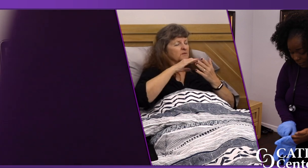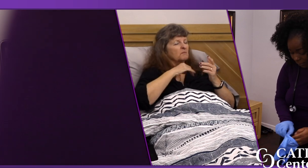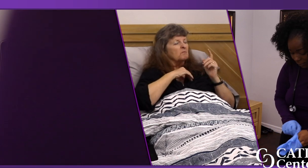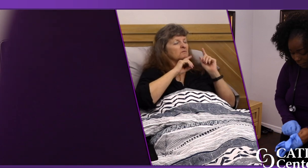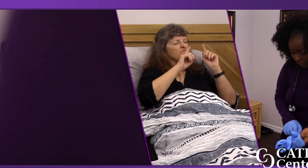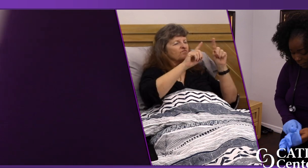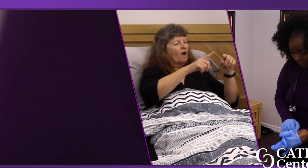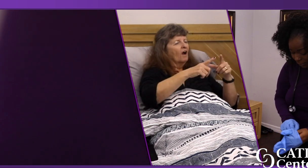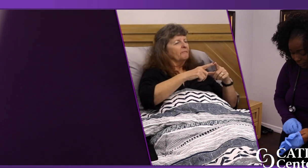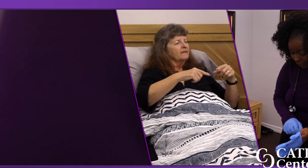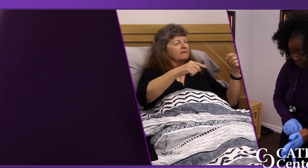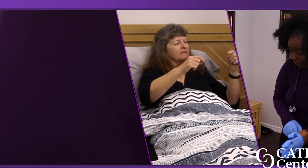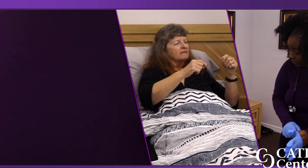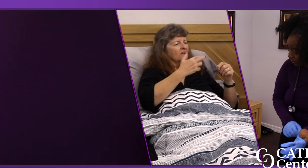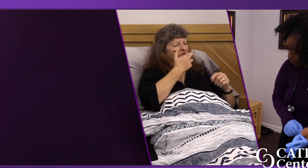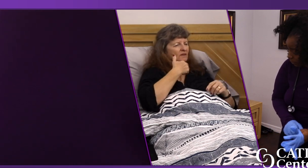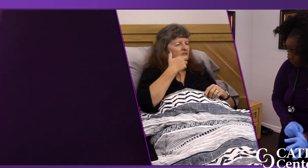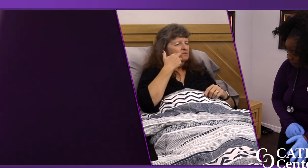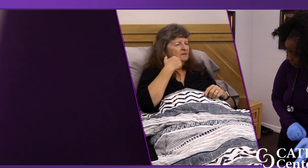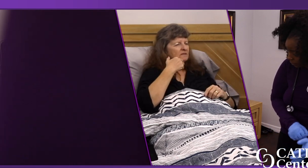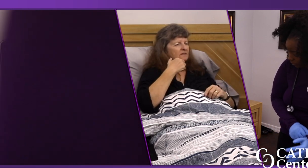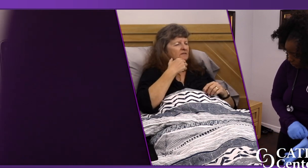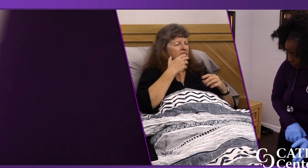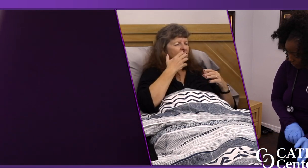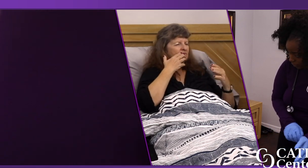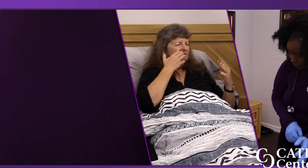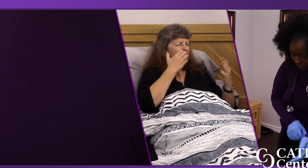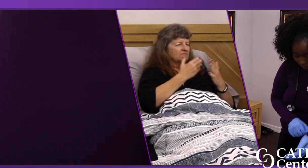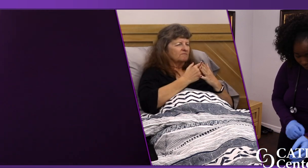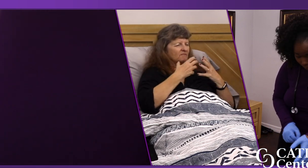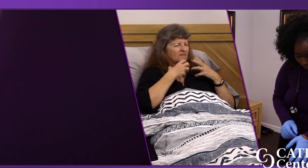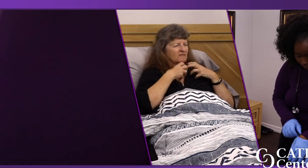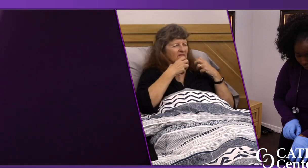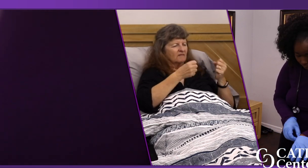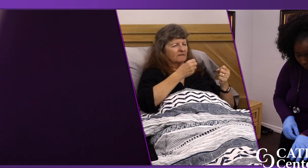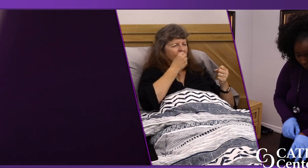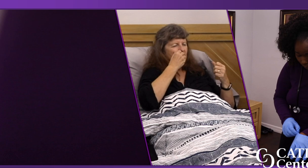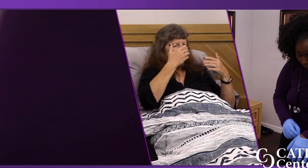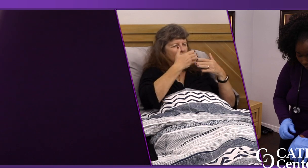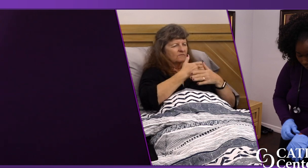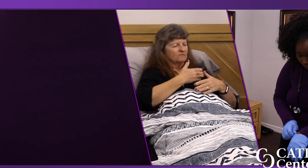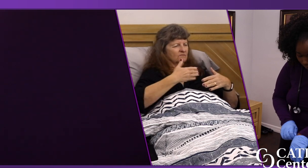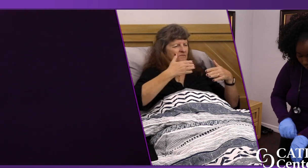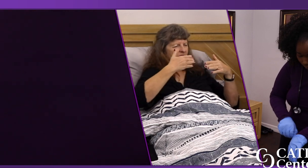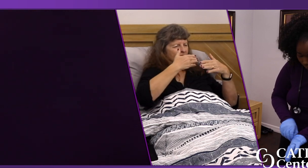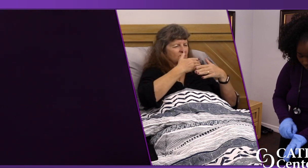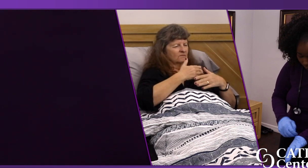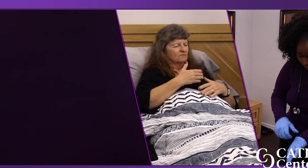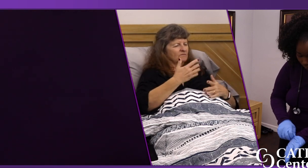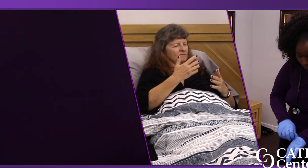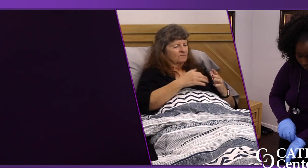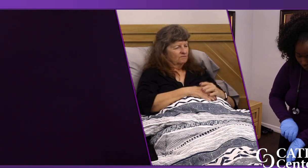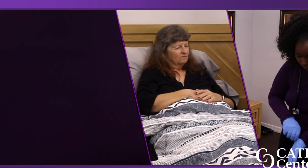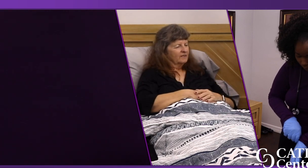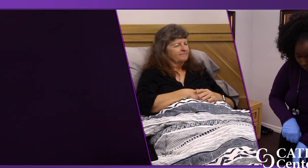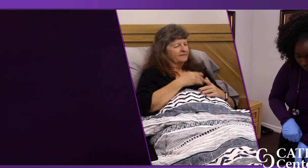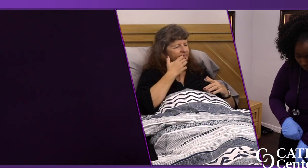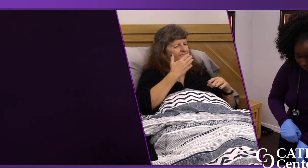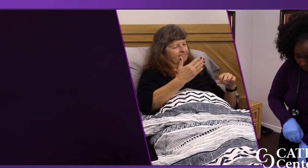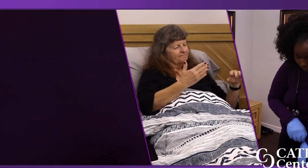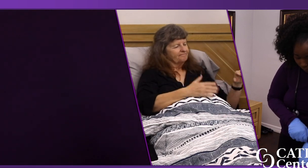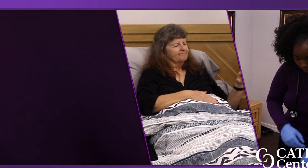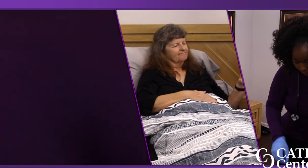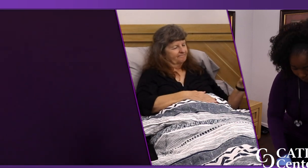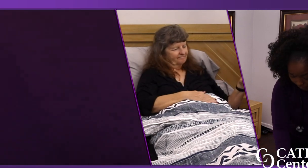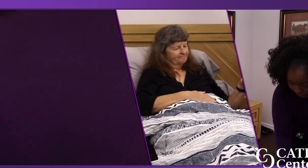"Just so you know, I don't eat turkey. I didn't this Thanksgiving. My husband and I went to a Japanese restaurant instead. It was delicious,